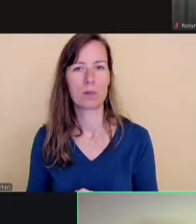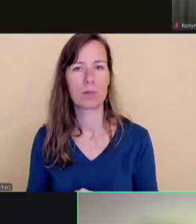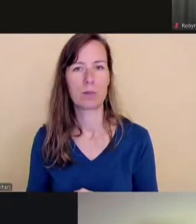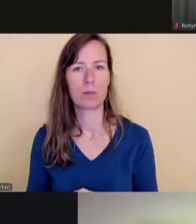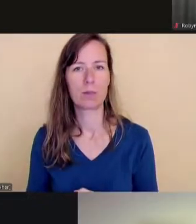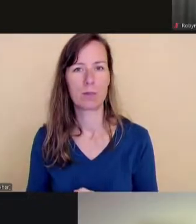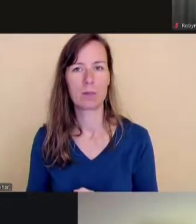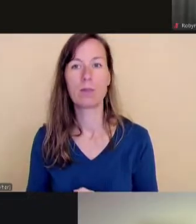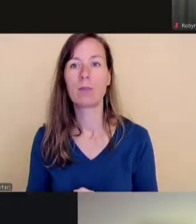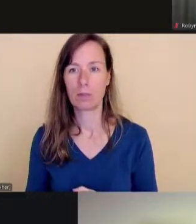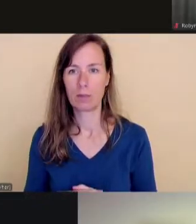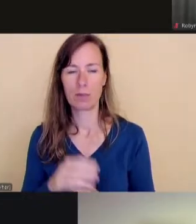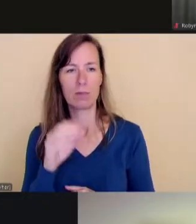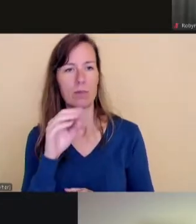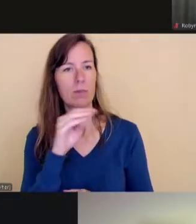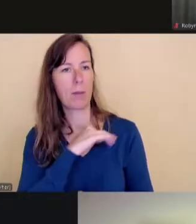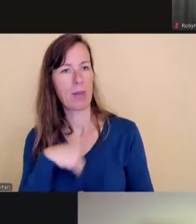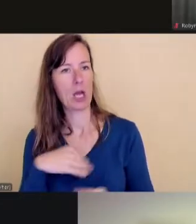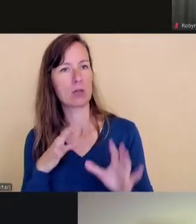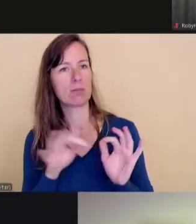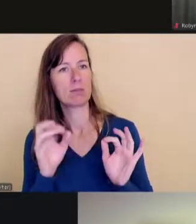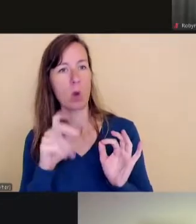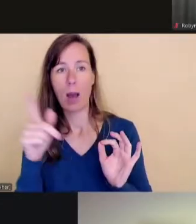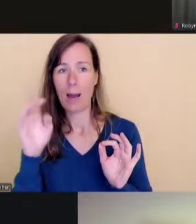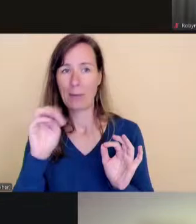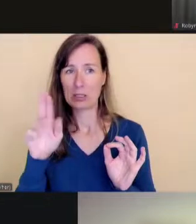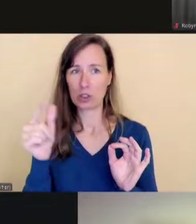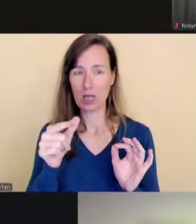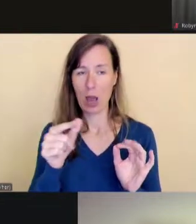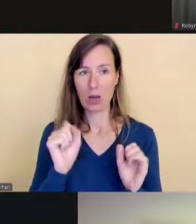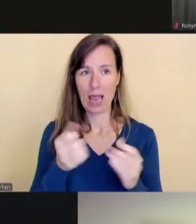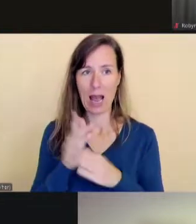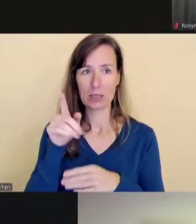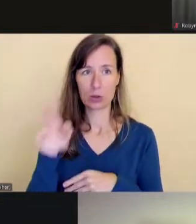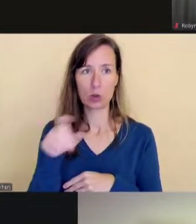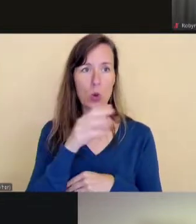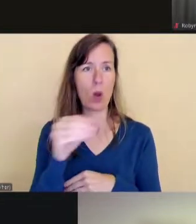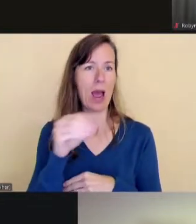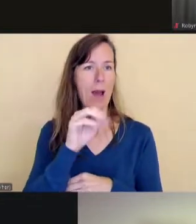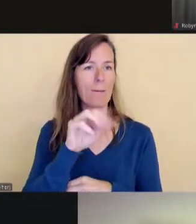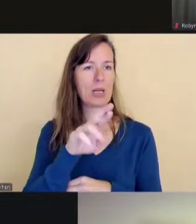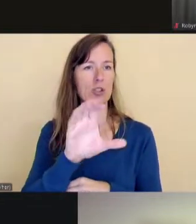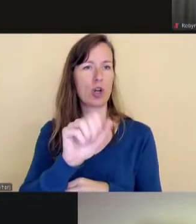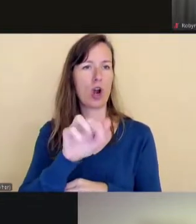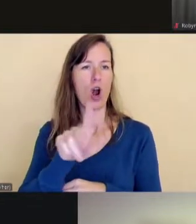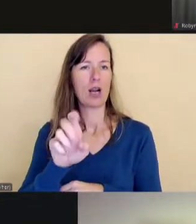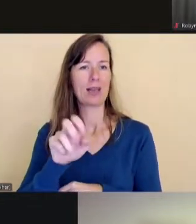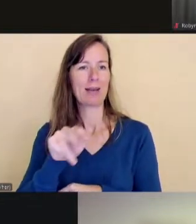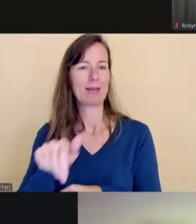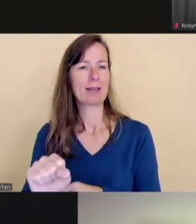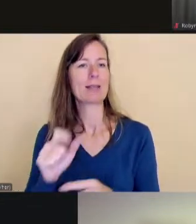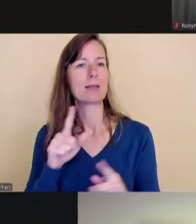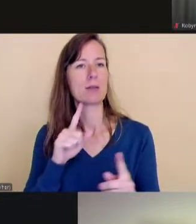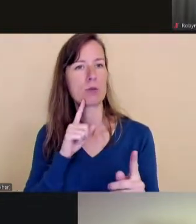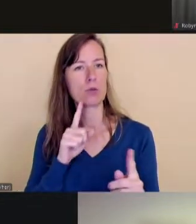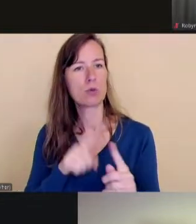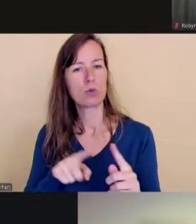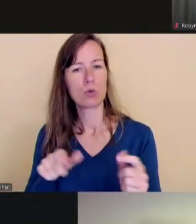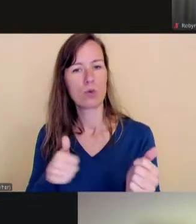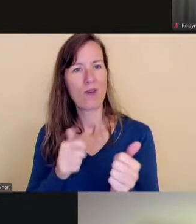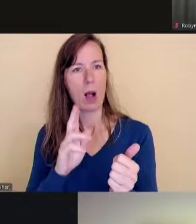All right, so Mr. Galloway, can we ask you and Mr. Cardenas to follow up with the council next week